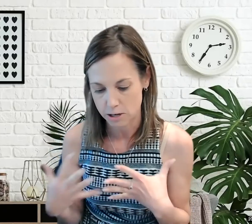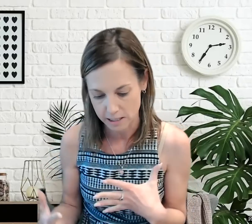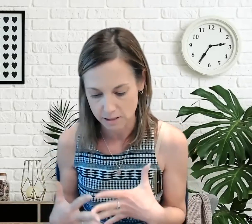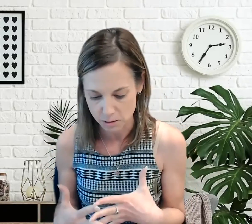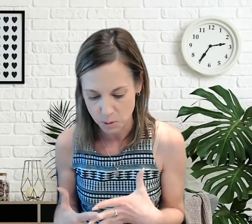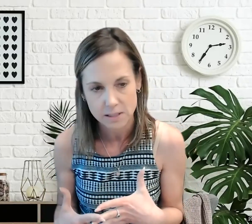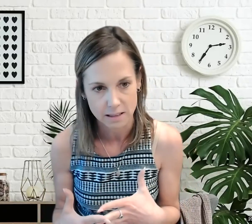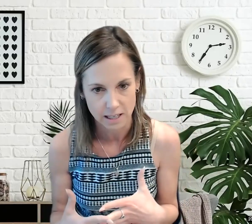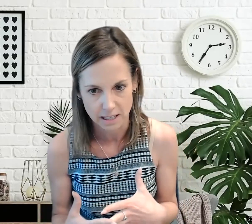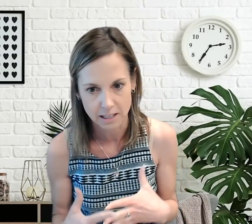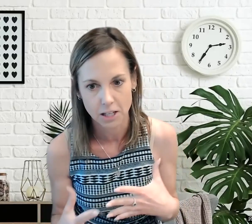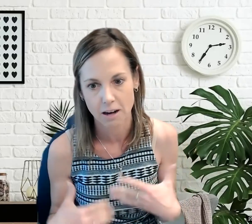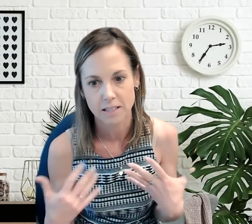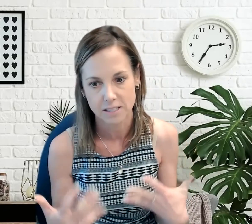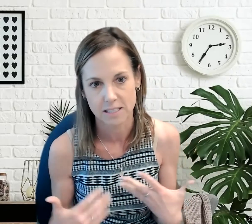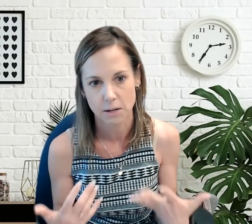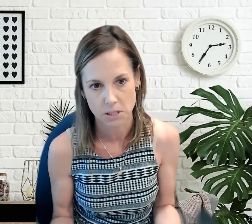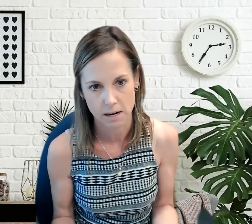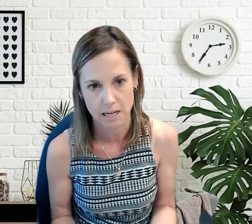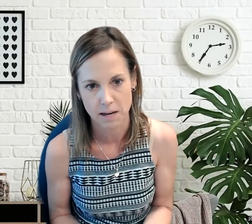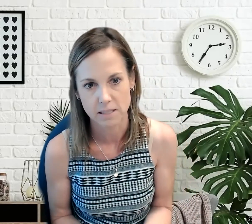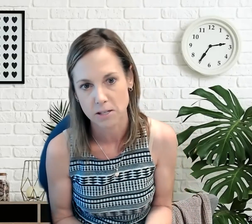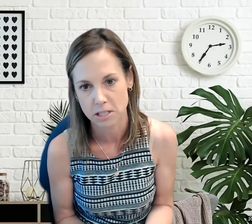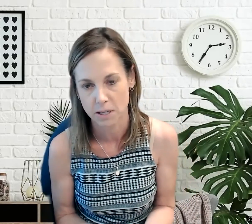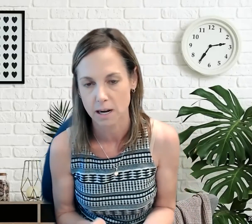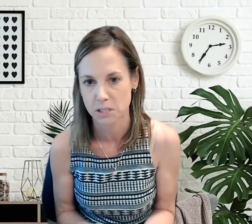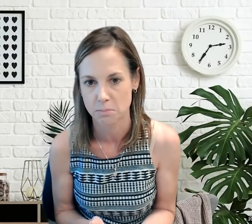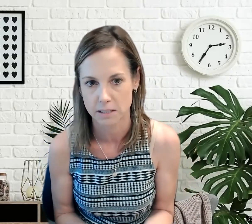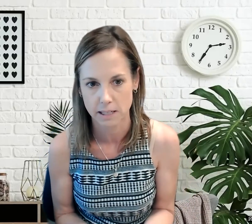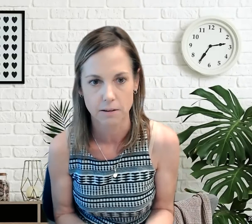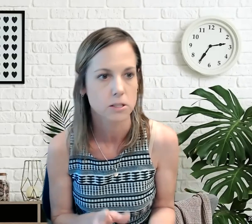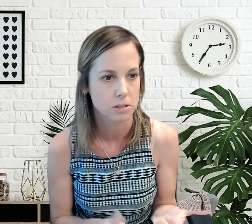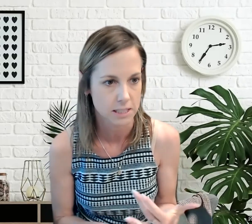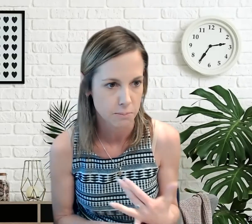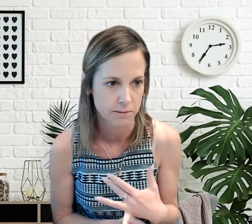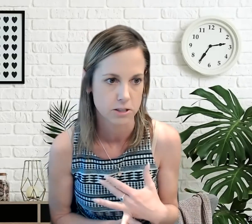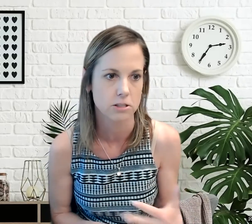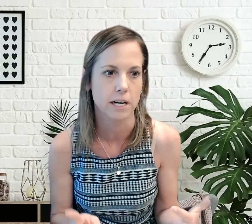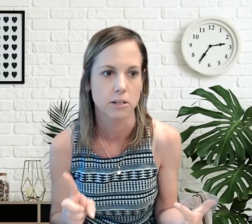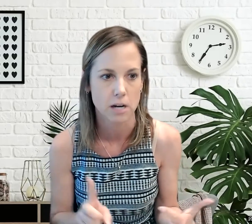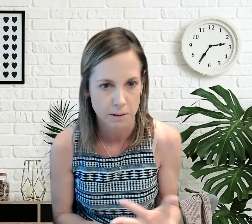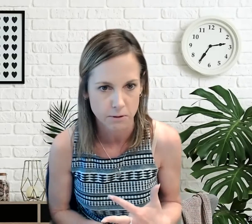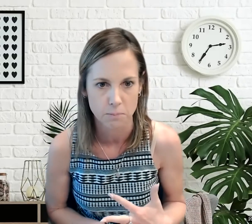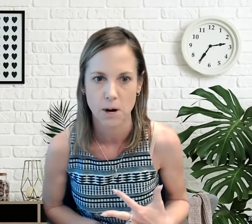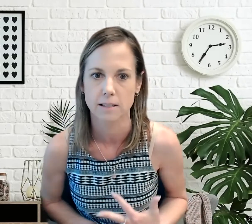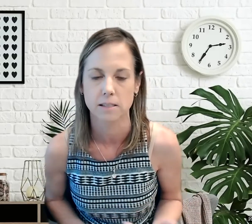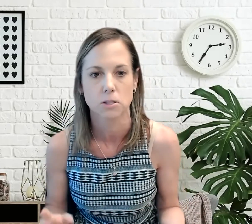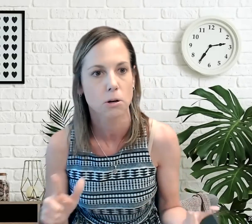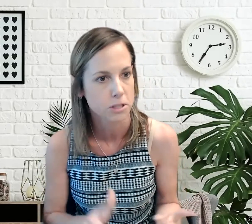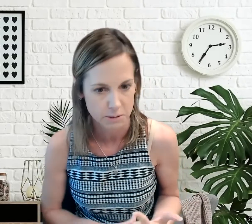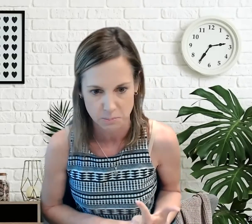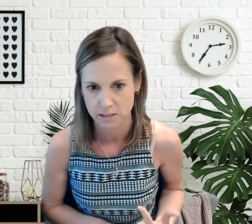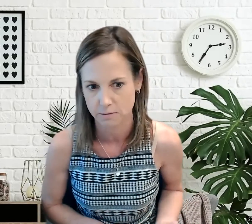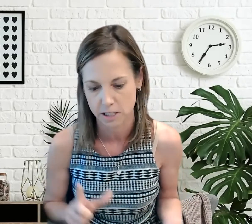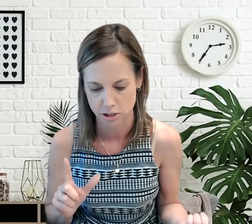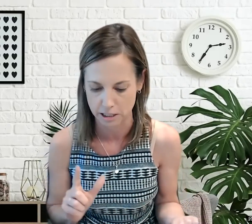all the trainings and supports that they need along these things that we're talking about, especially when it comes to mental health, suicide prevention training, trauma-informed practices,